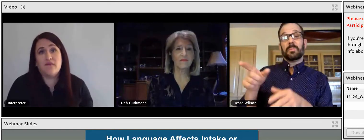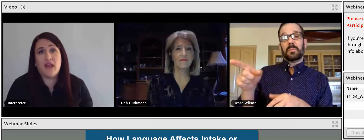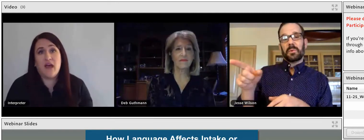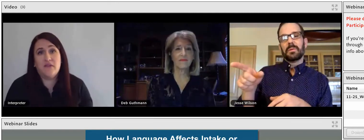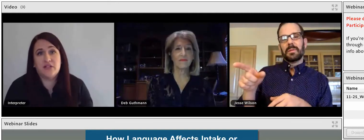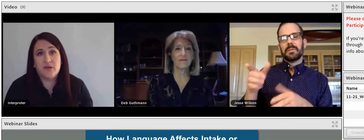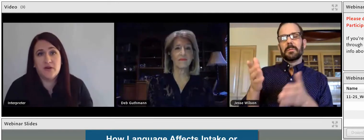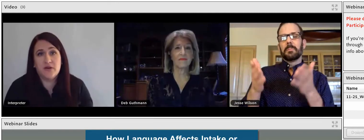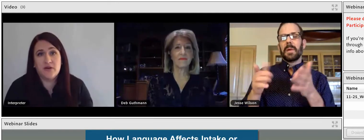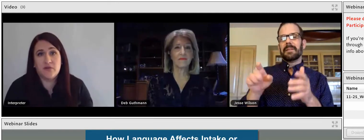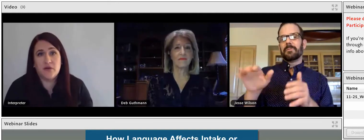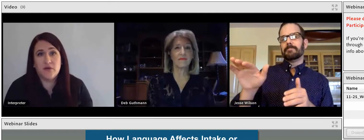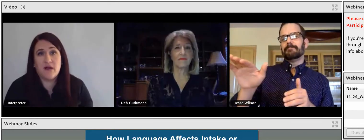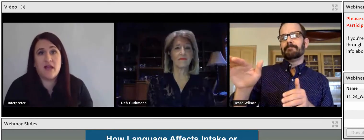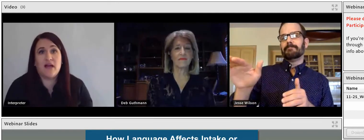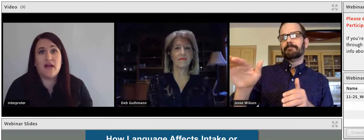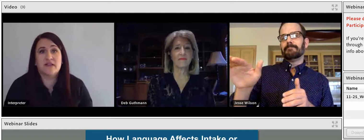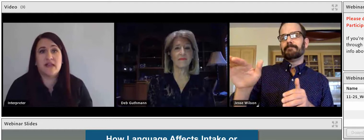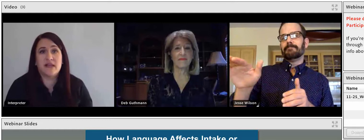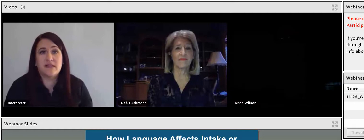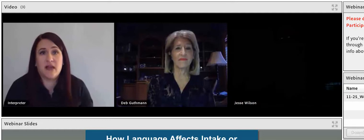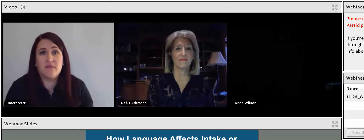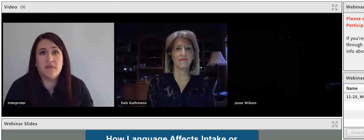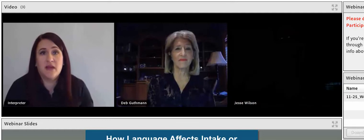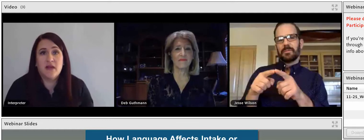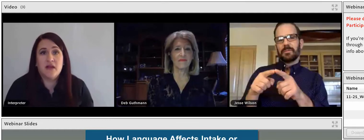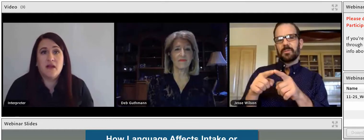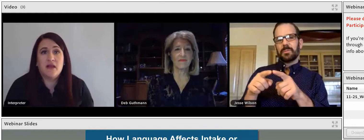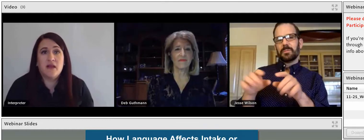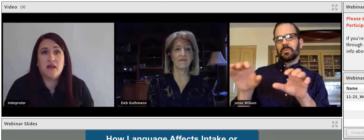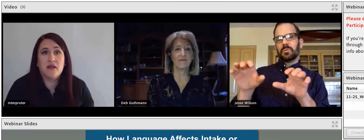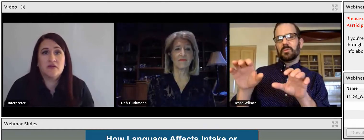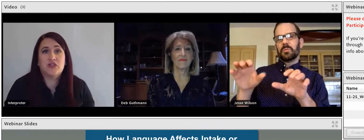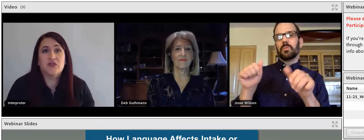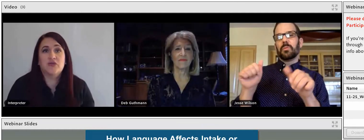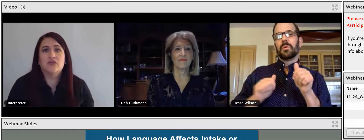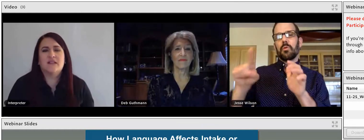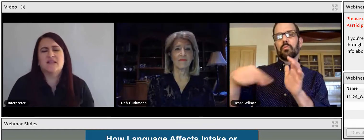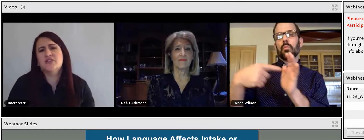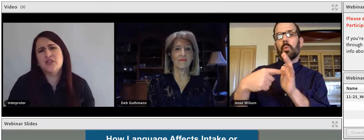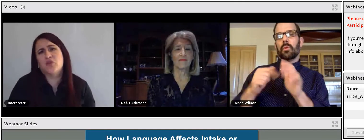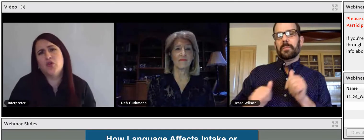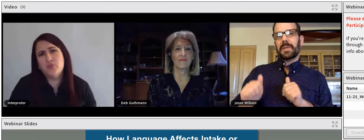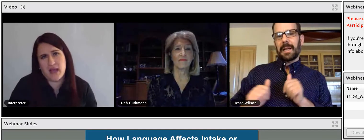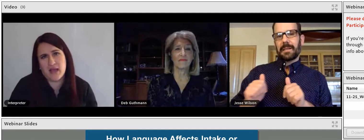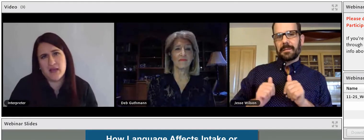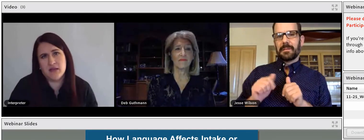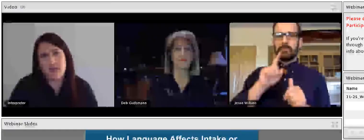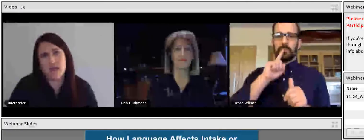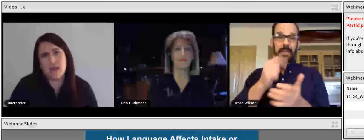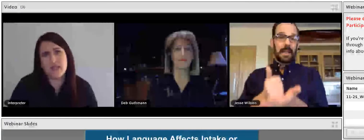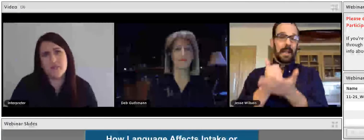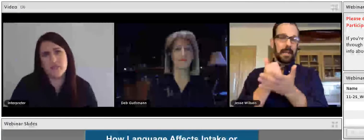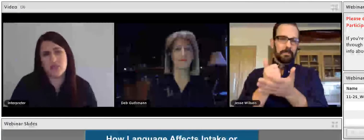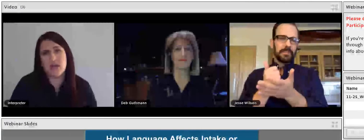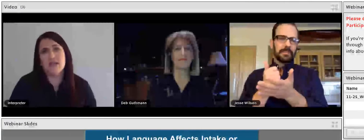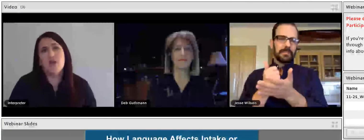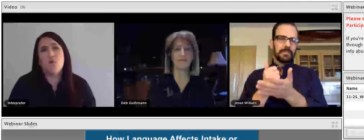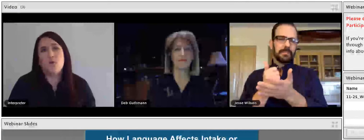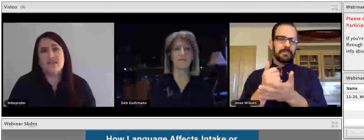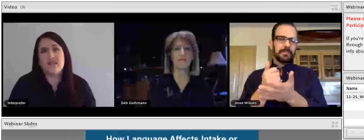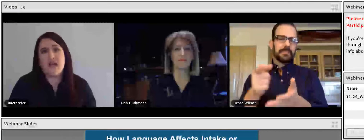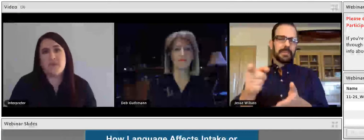person, if I have an interpreter in the room, I might have to say to them to essentially role play